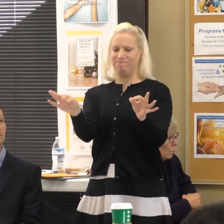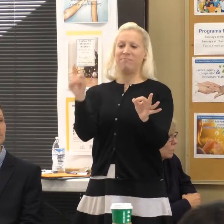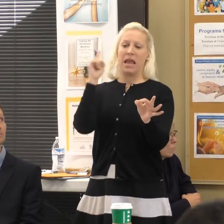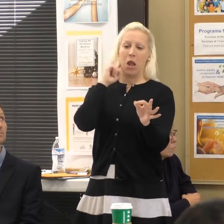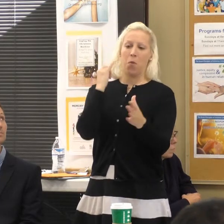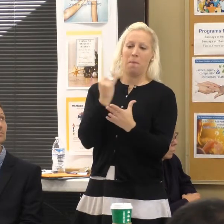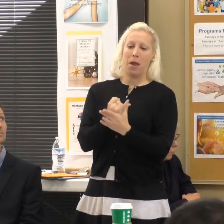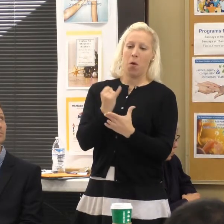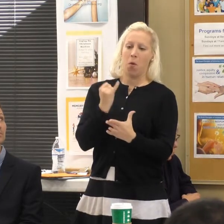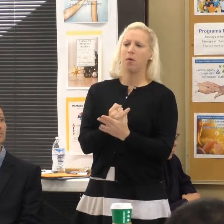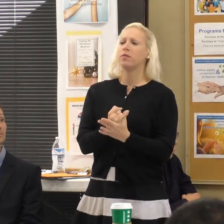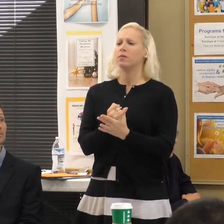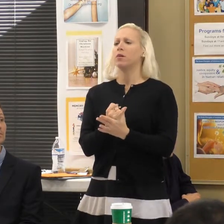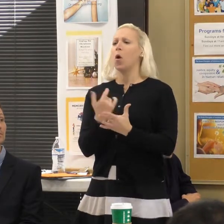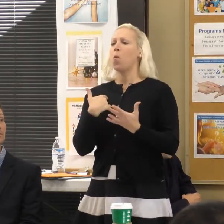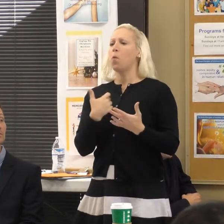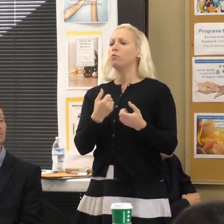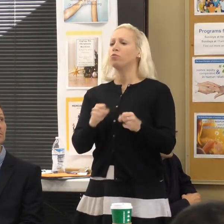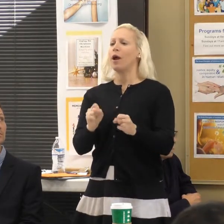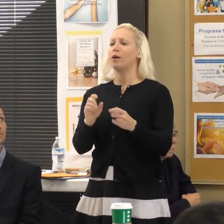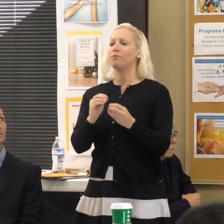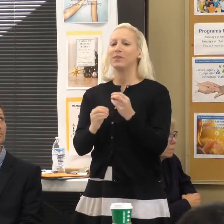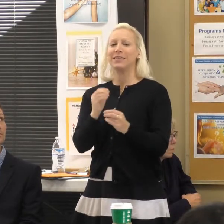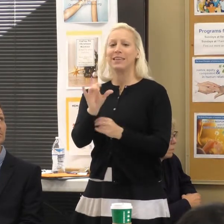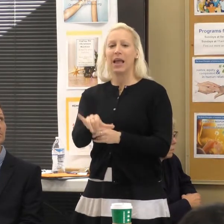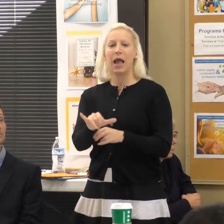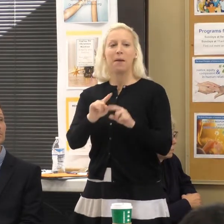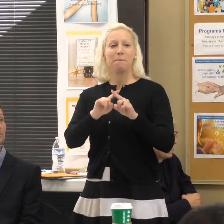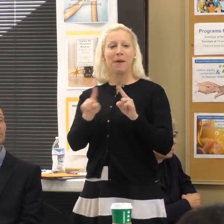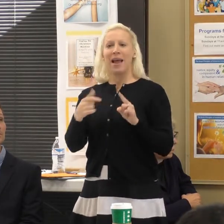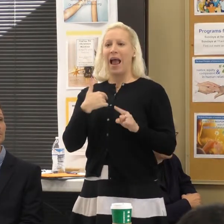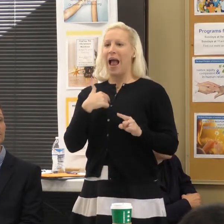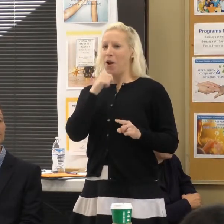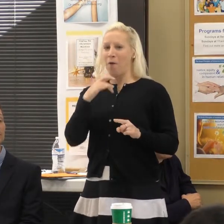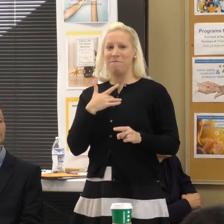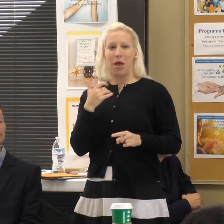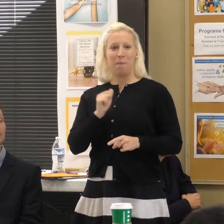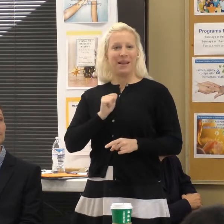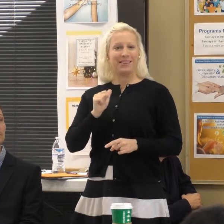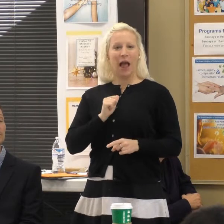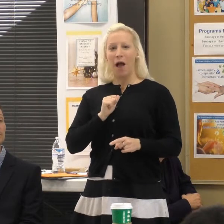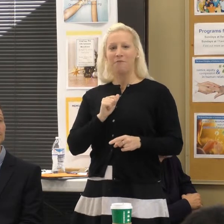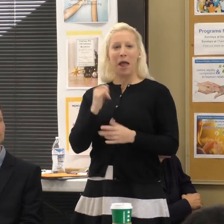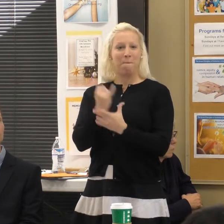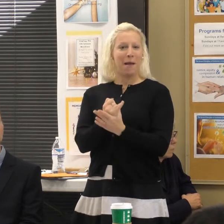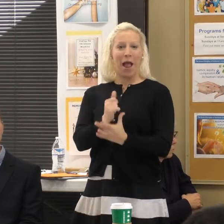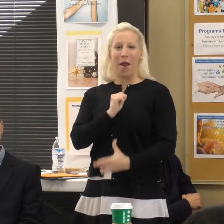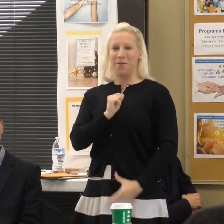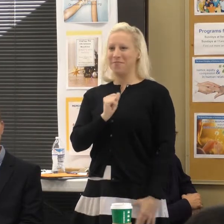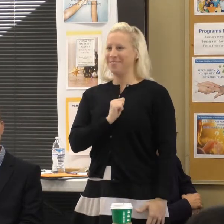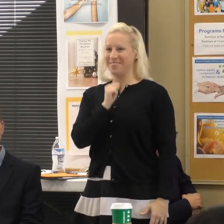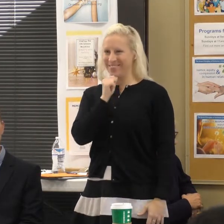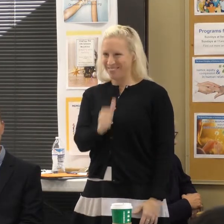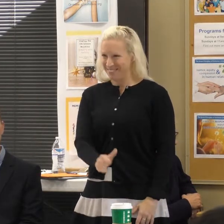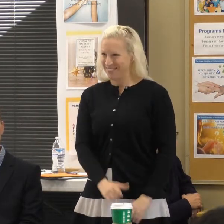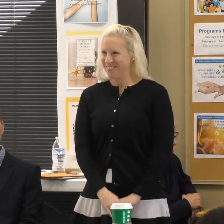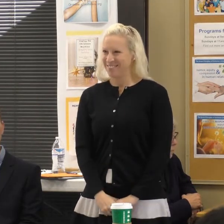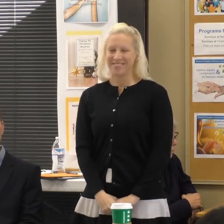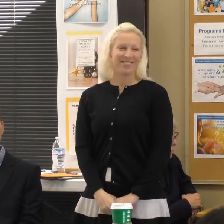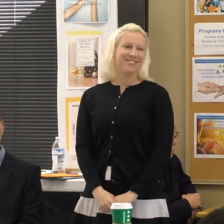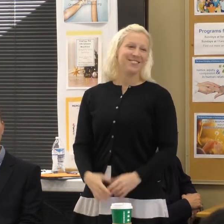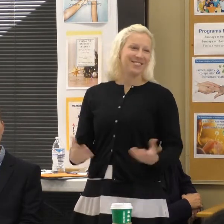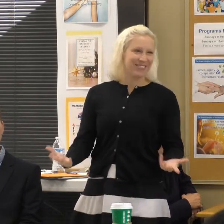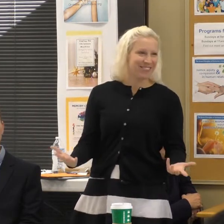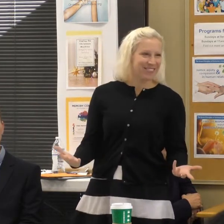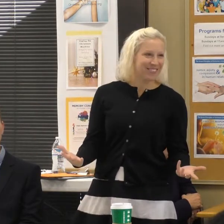may see it in the newspaper, and you may hear it used out in the general community, in the public arena, but I would